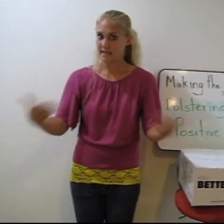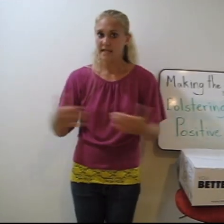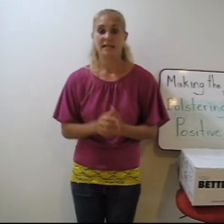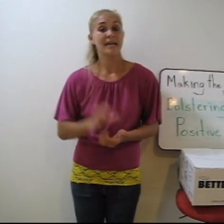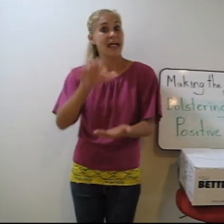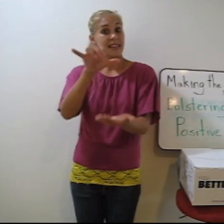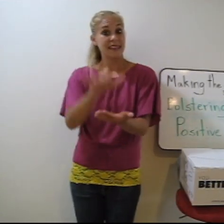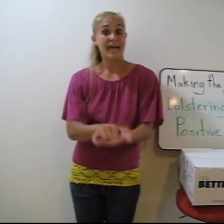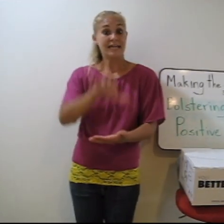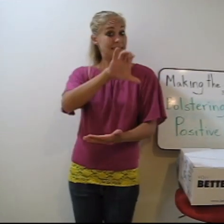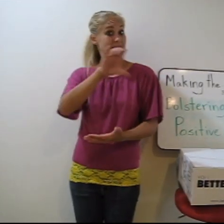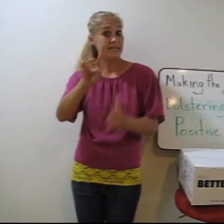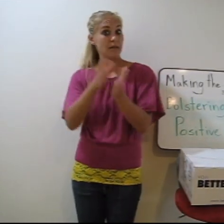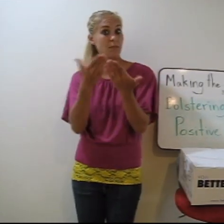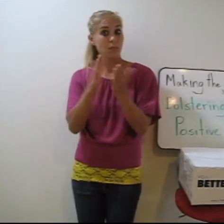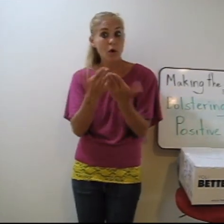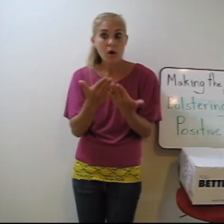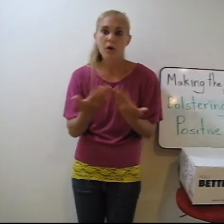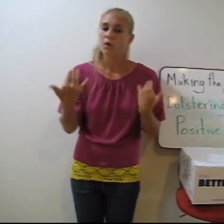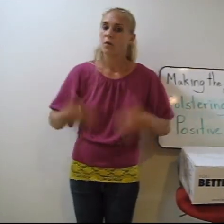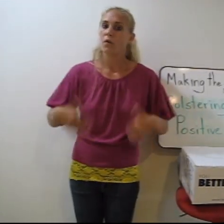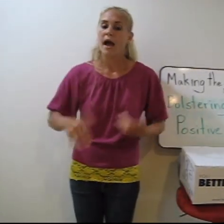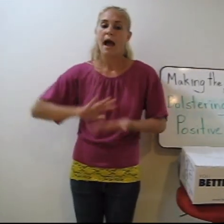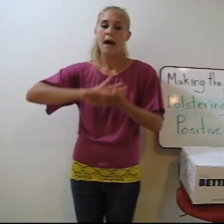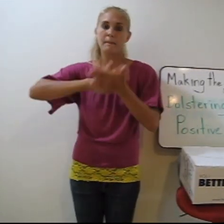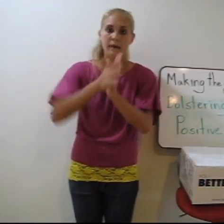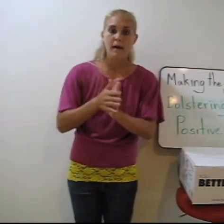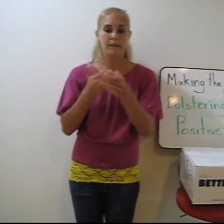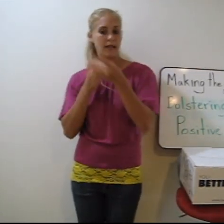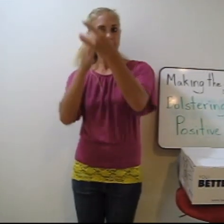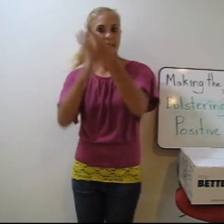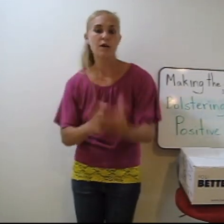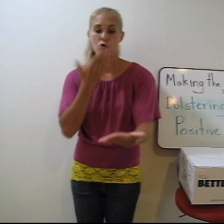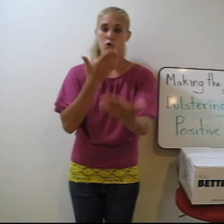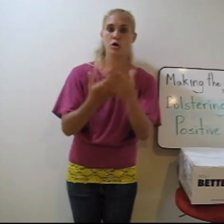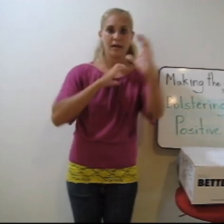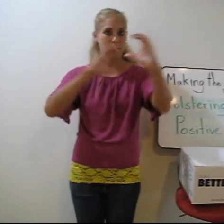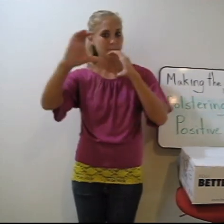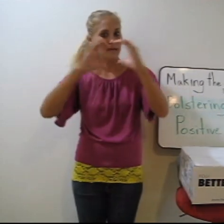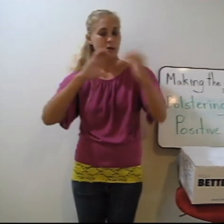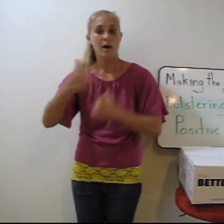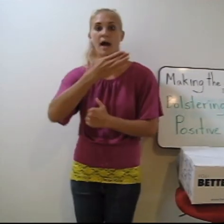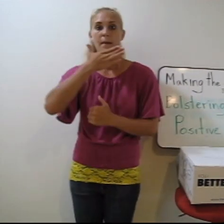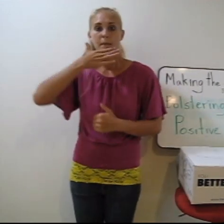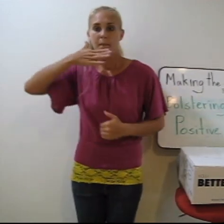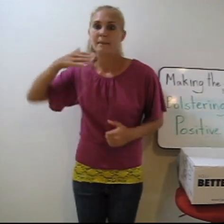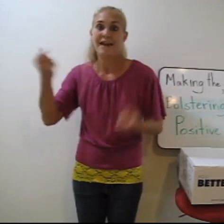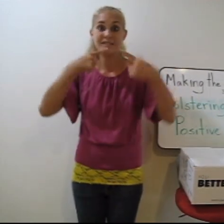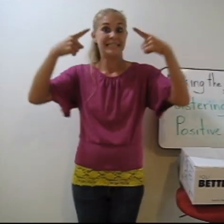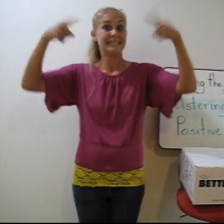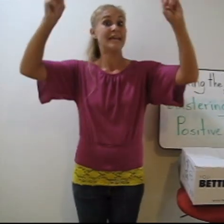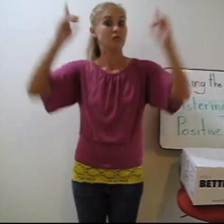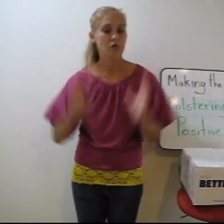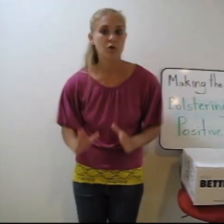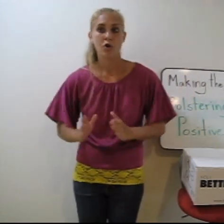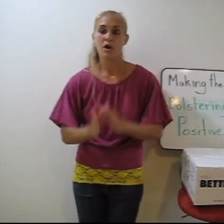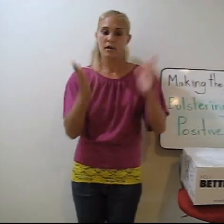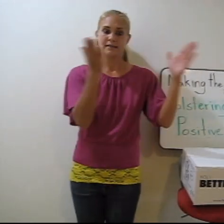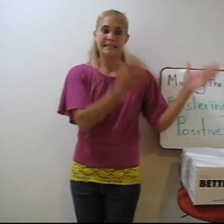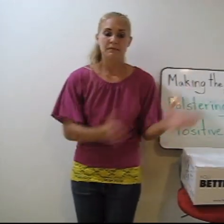a more competent leader, a more persuasive communicator, a more efficient and productive achiever, strategies on living healthier with more